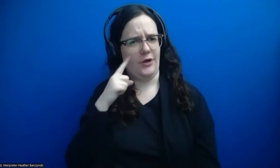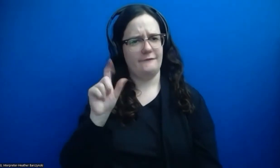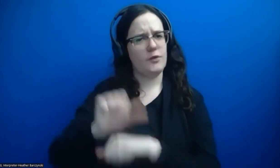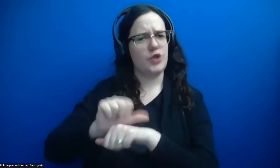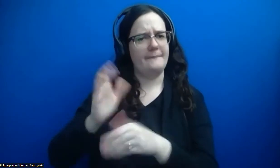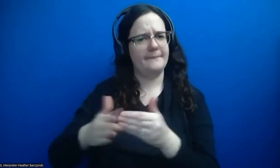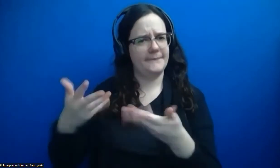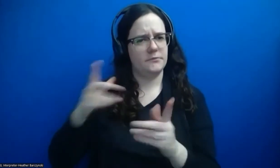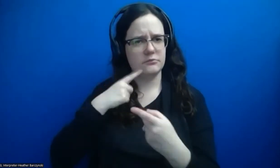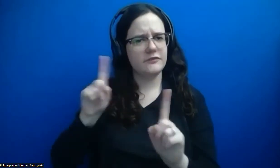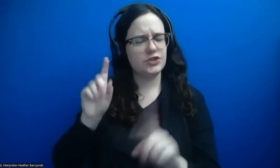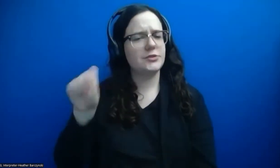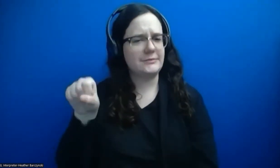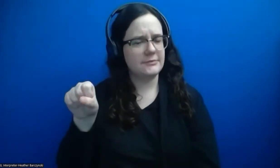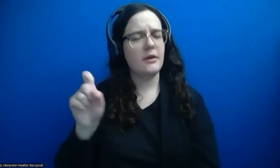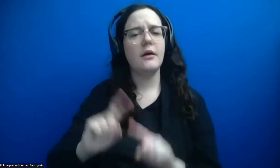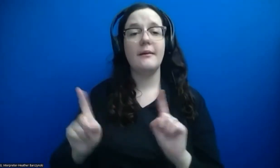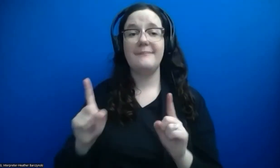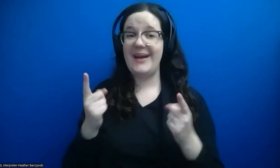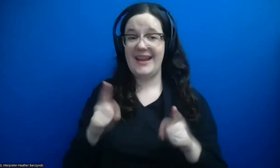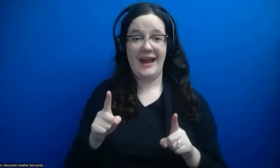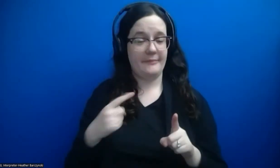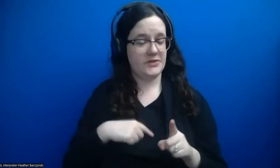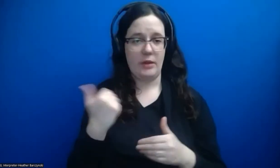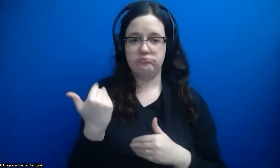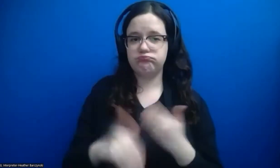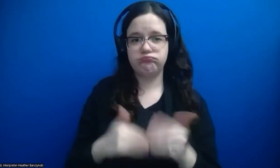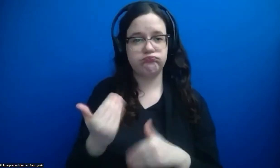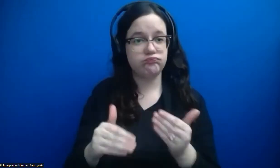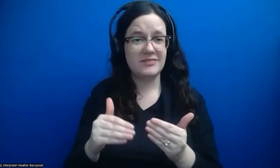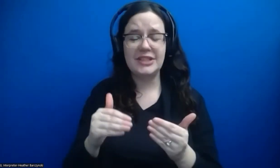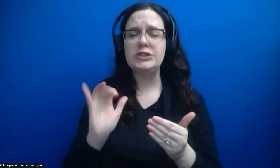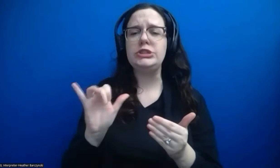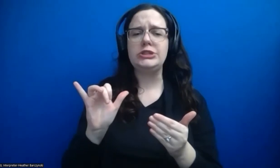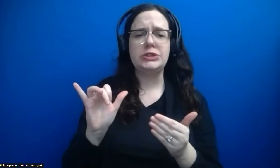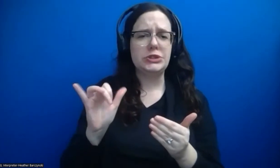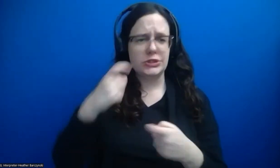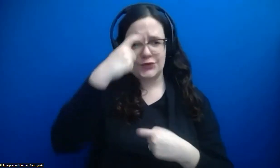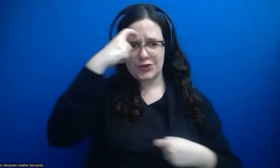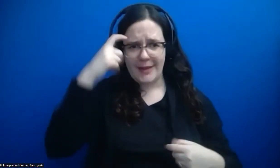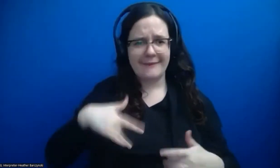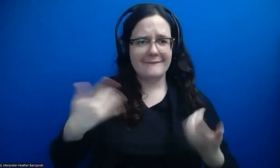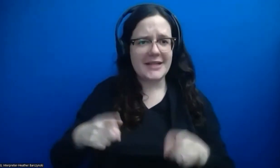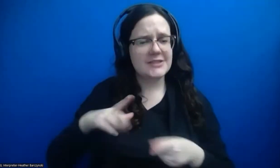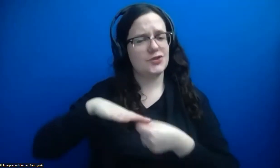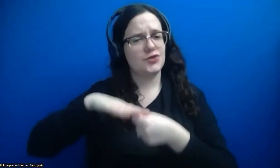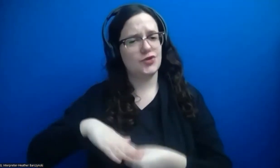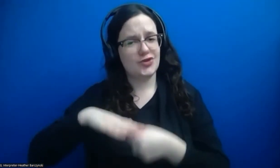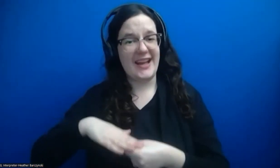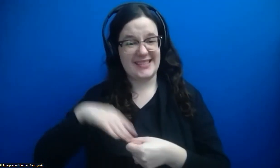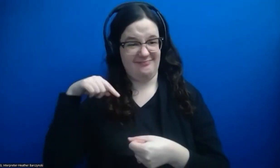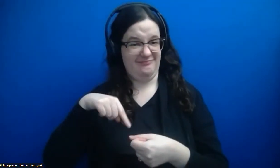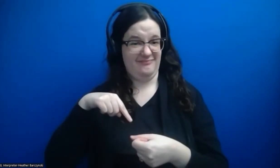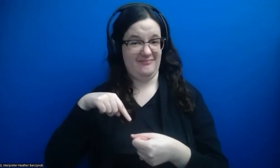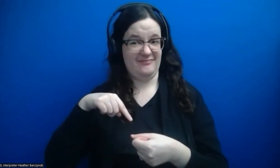done, what's happening is, as we are going through traumatic events or stress or whatever it is, we're not processing those